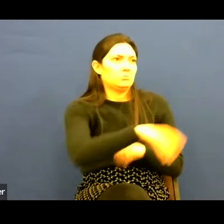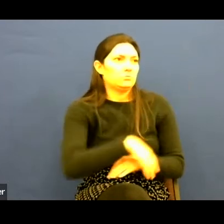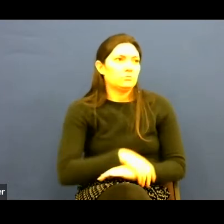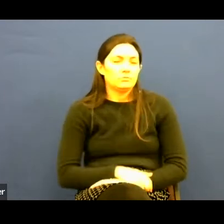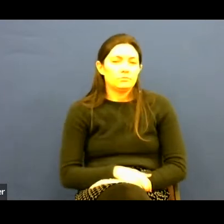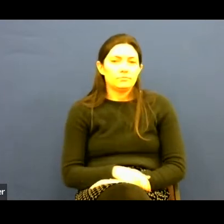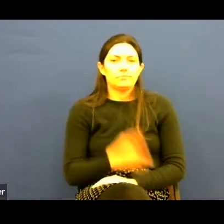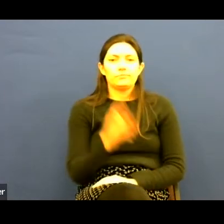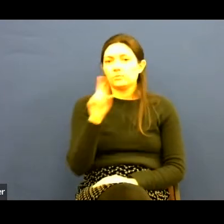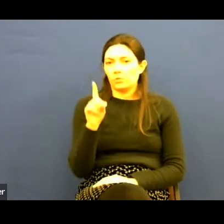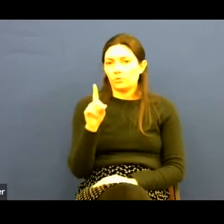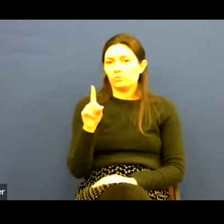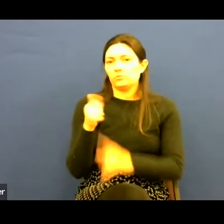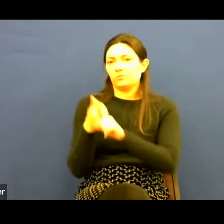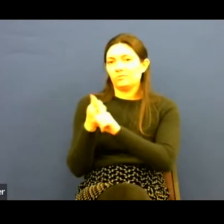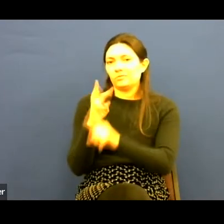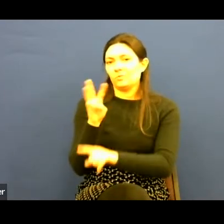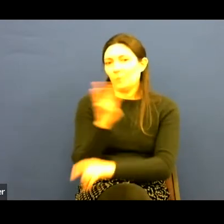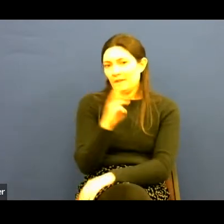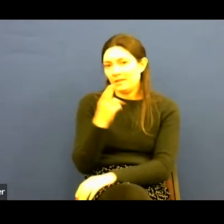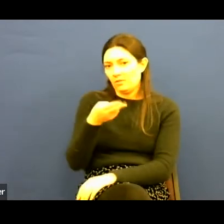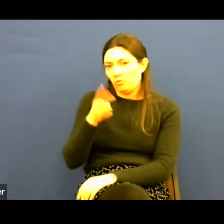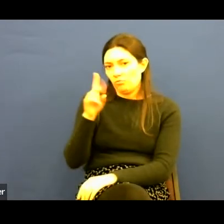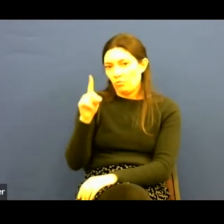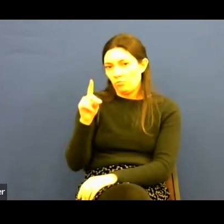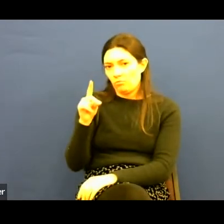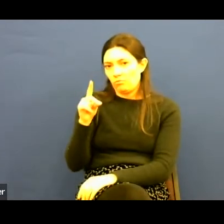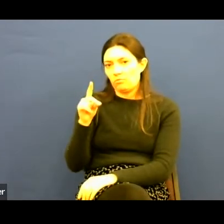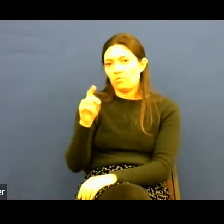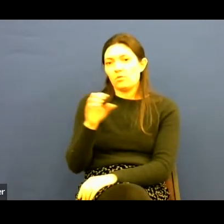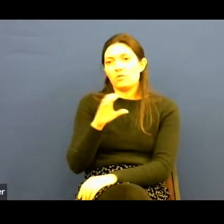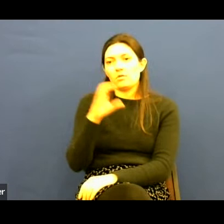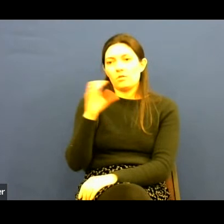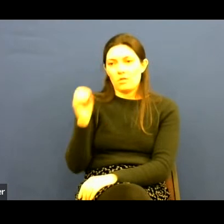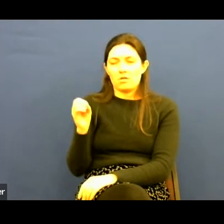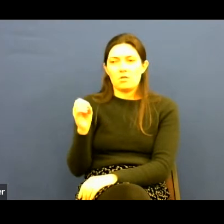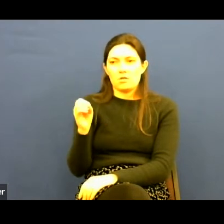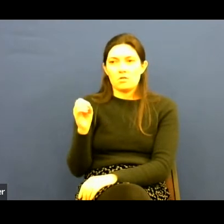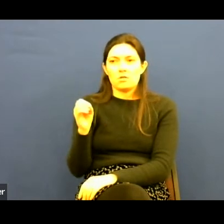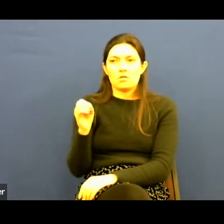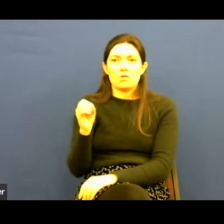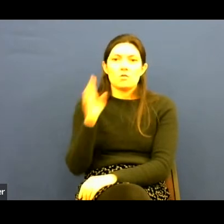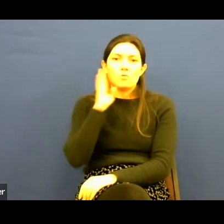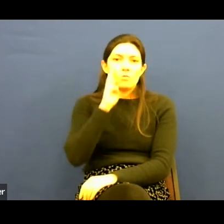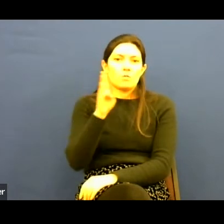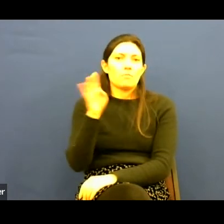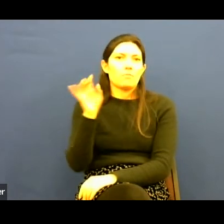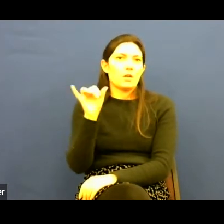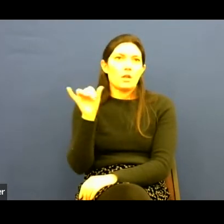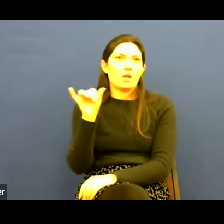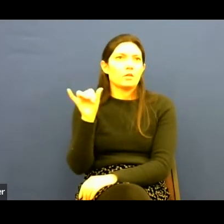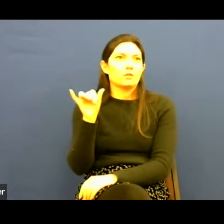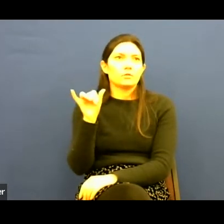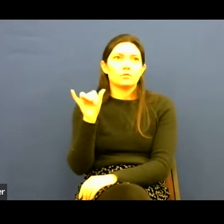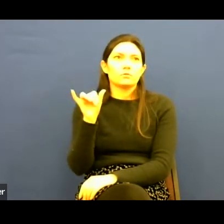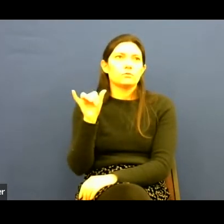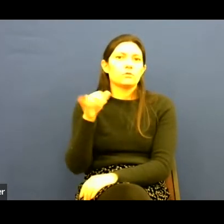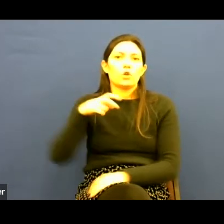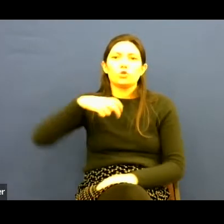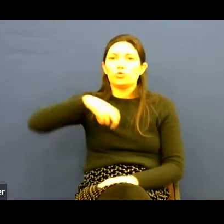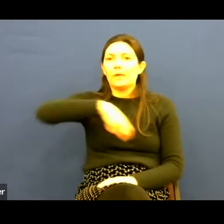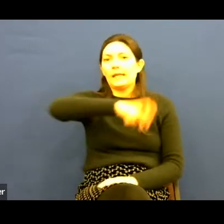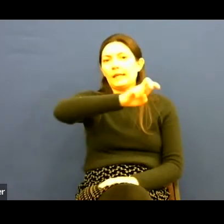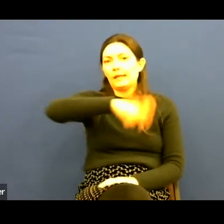road being West Henrietta Road. It will be just a swing set and a slide, just so